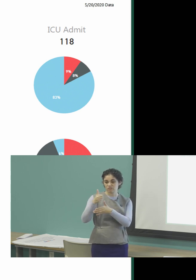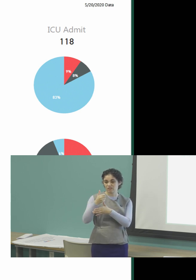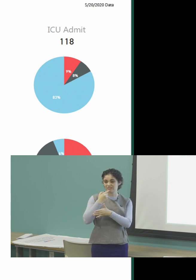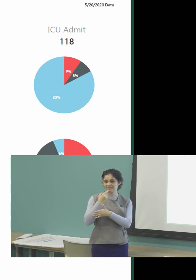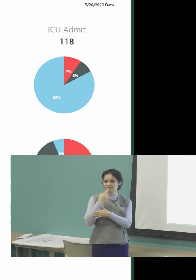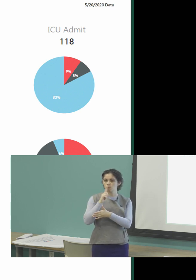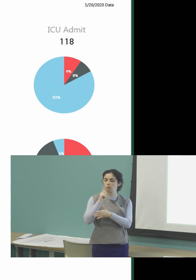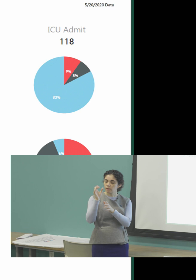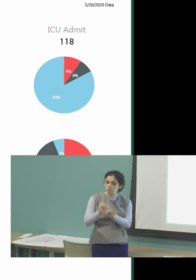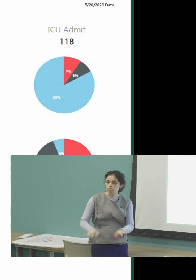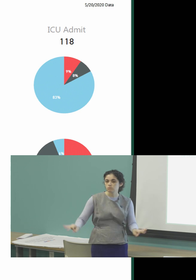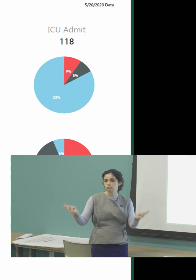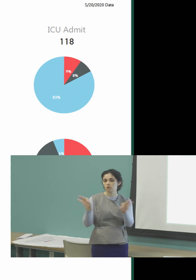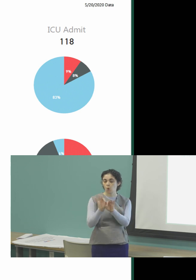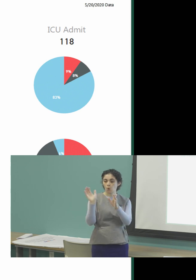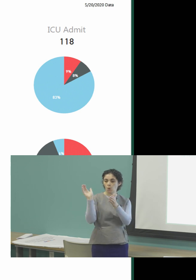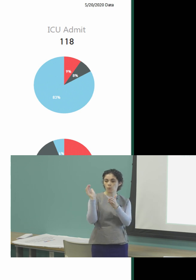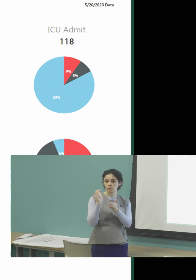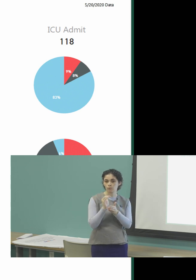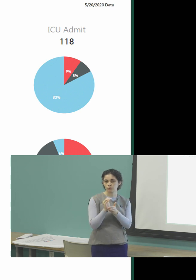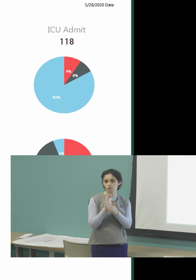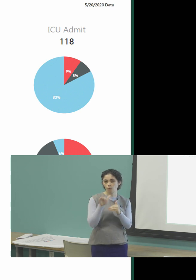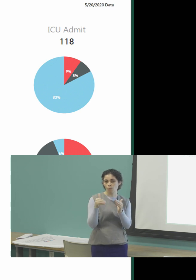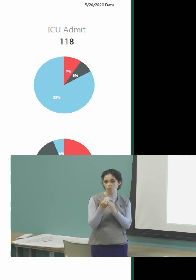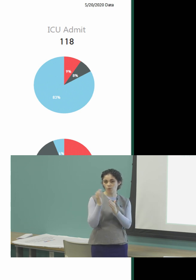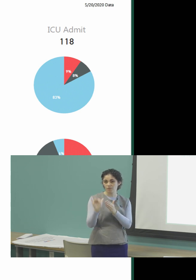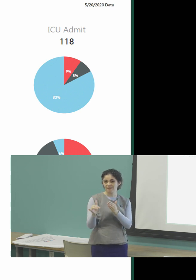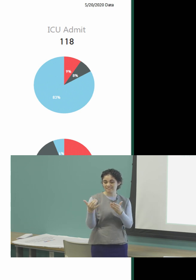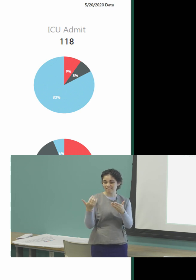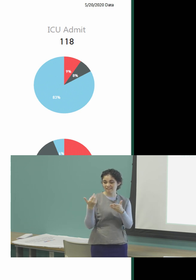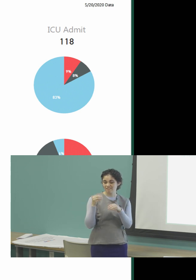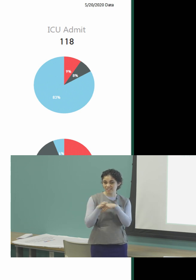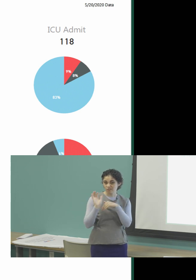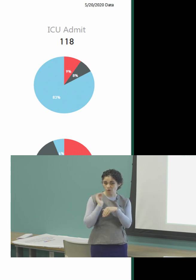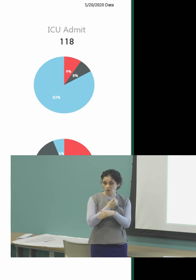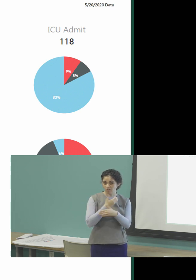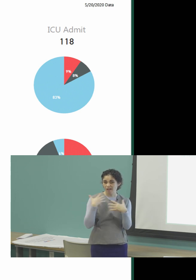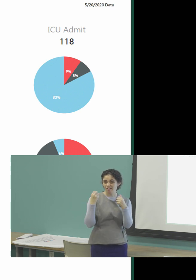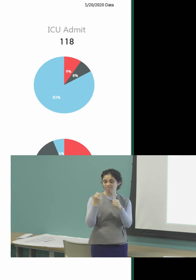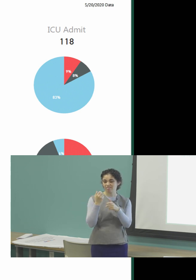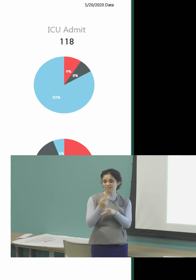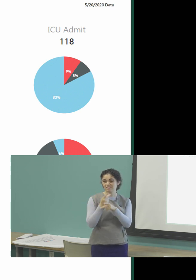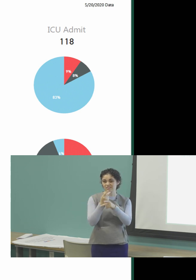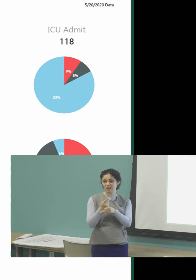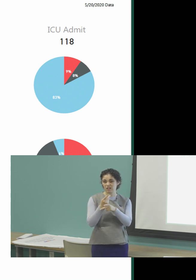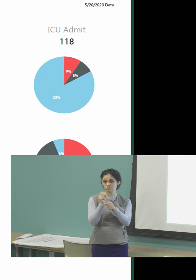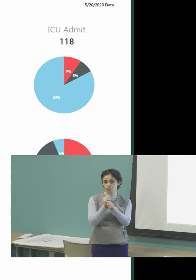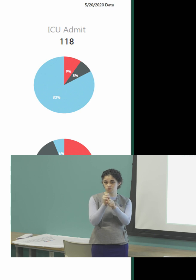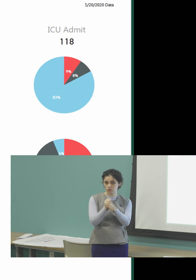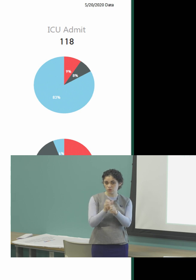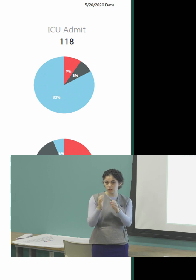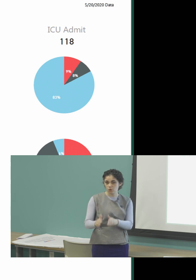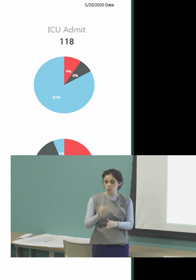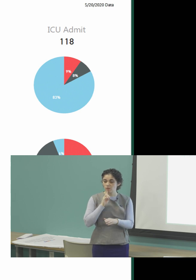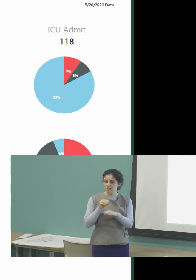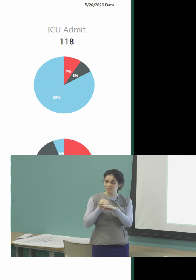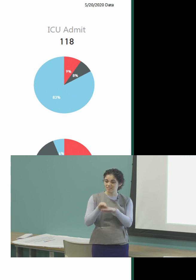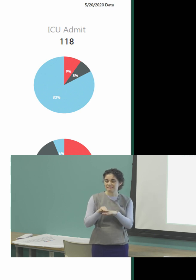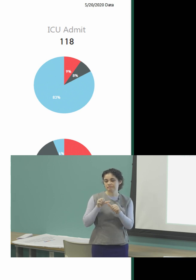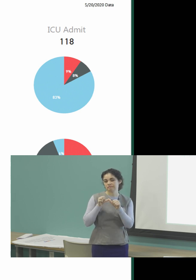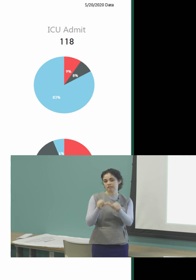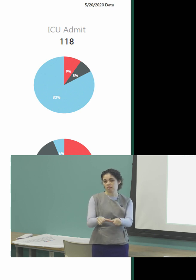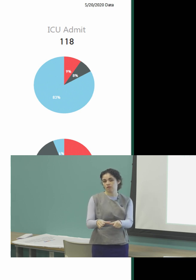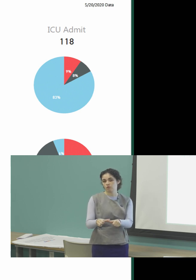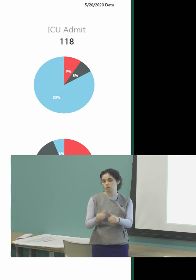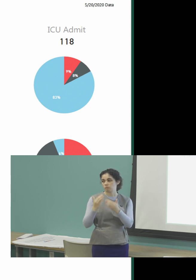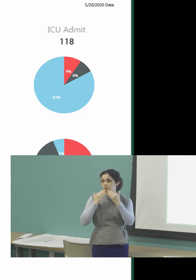critically important in minimizing the impact on our healthcare employees, but we also know that they continue to be affected to some extent. So